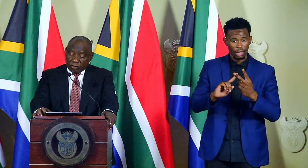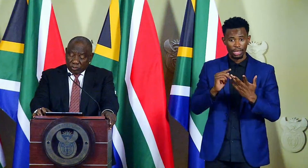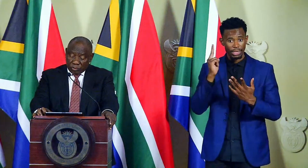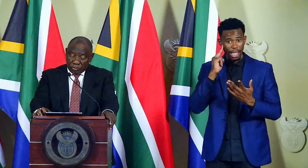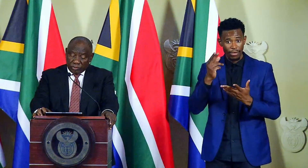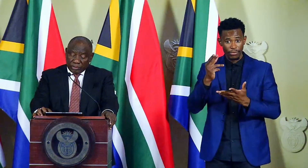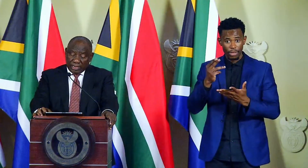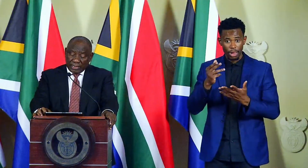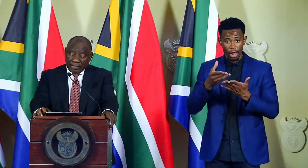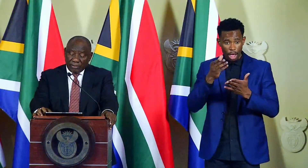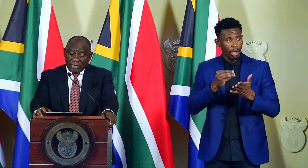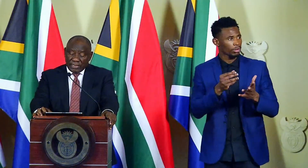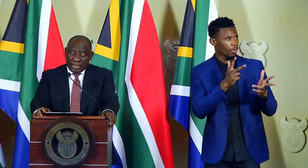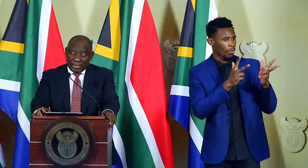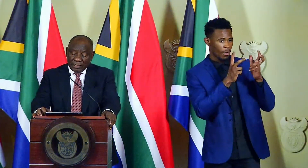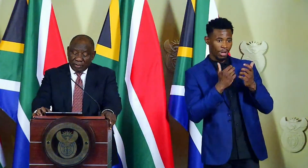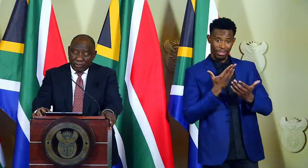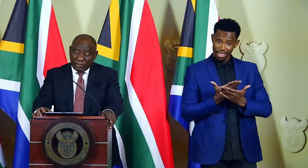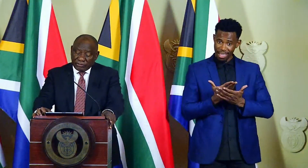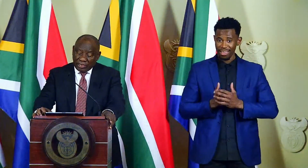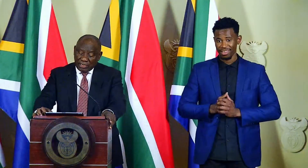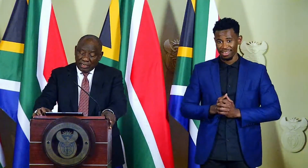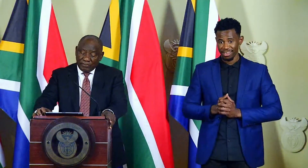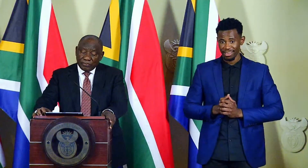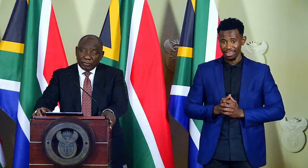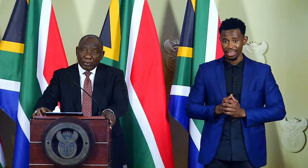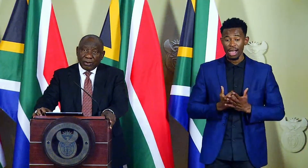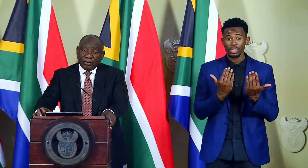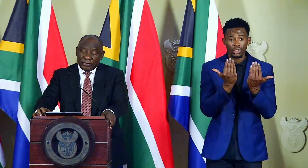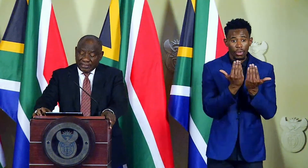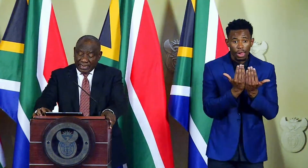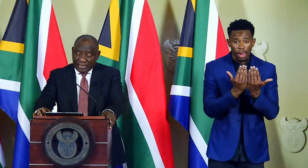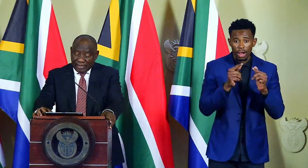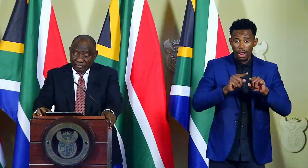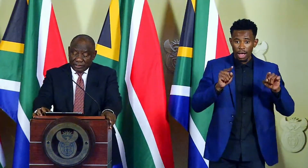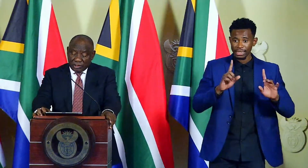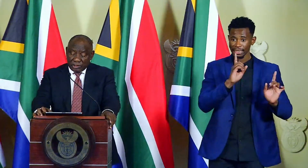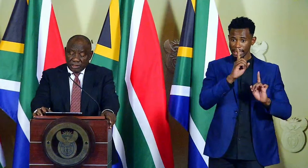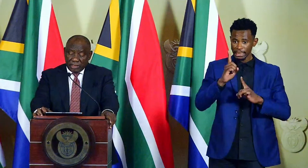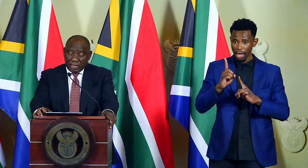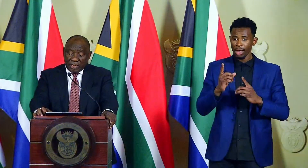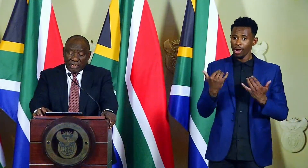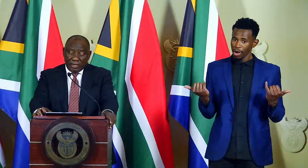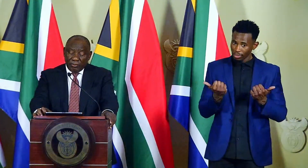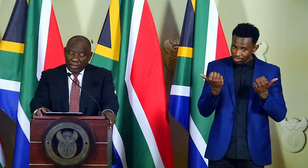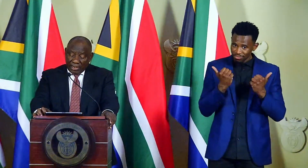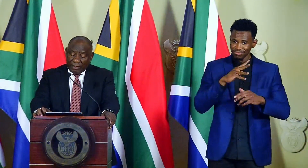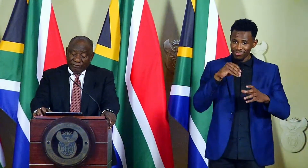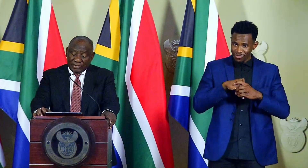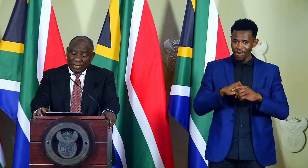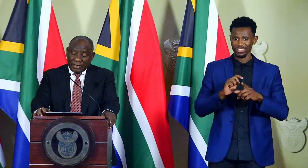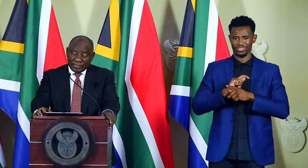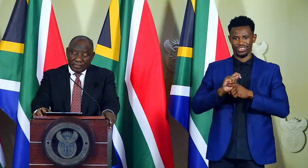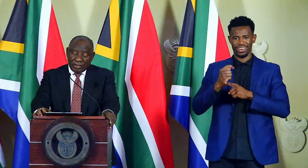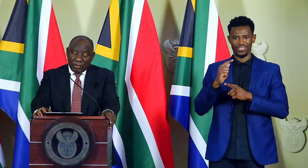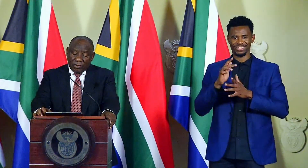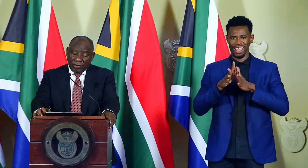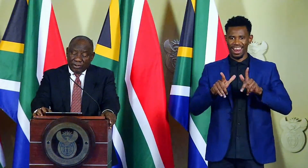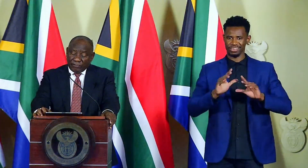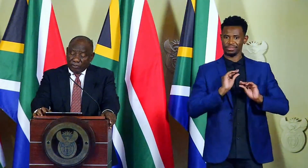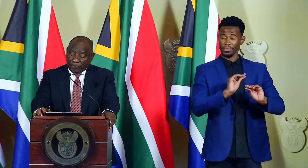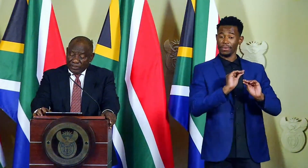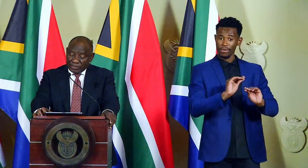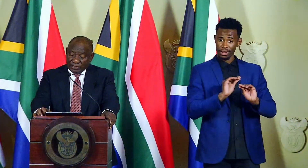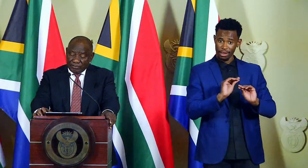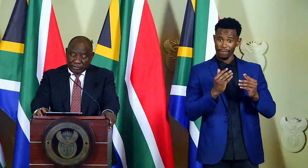Educators in schools are regularly undergoing training on sign language, and we have learners